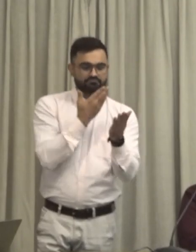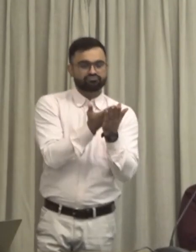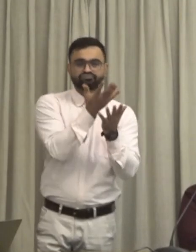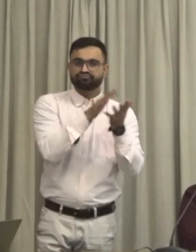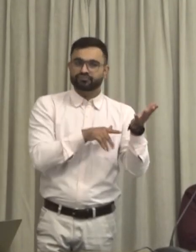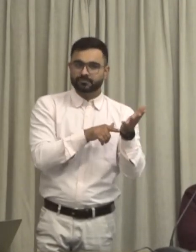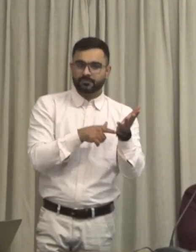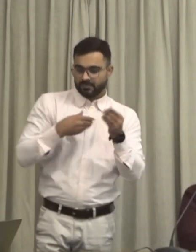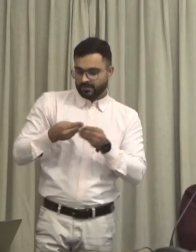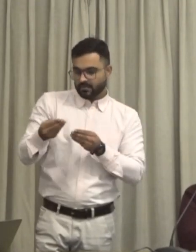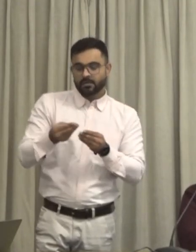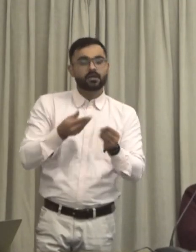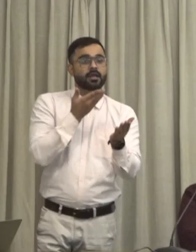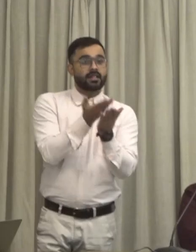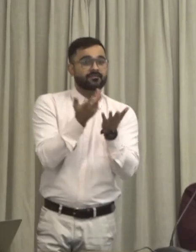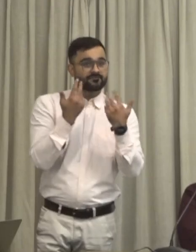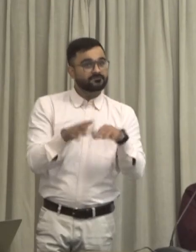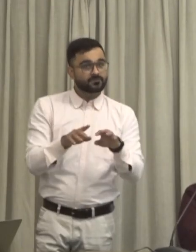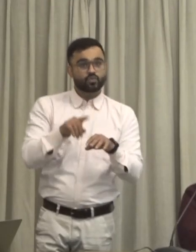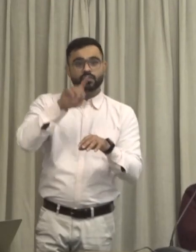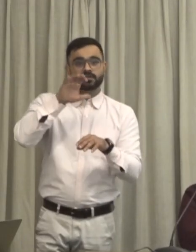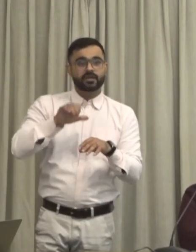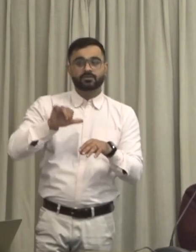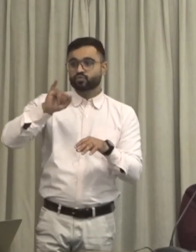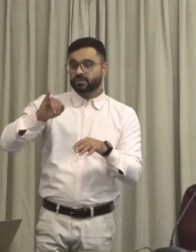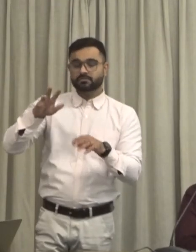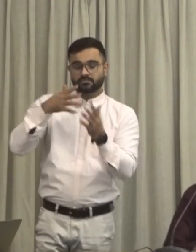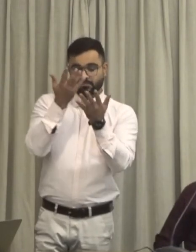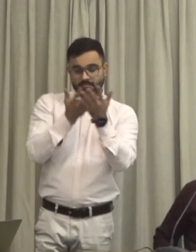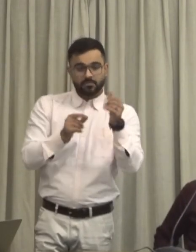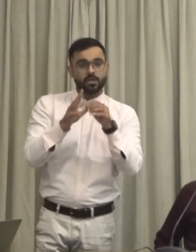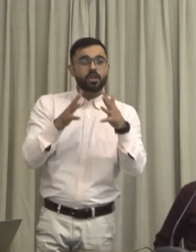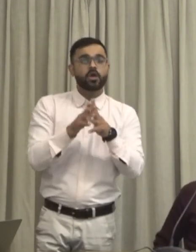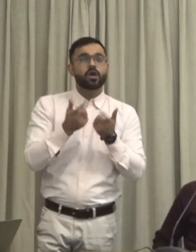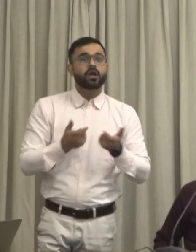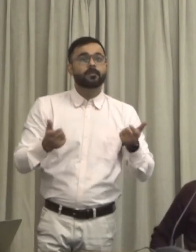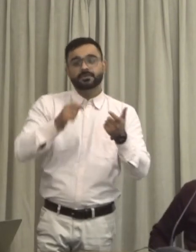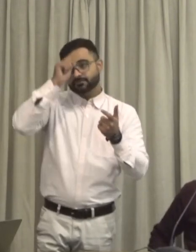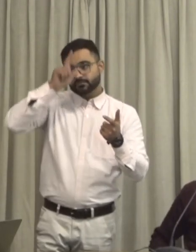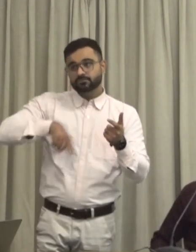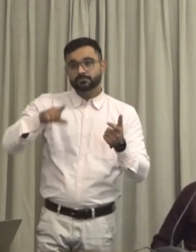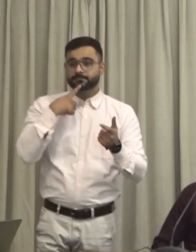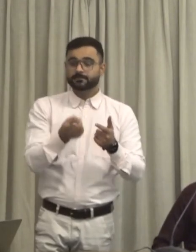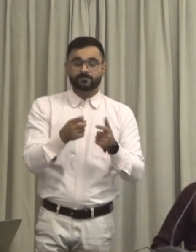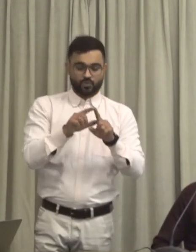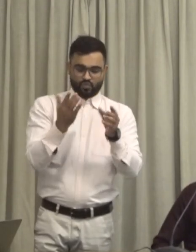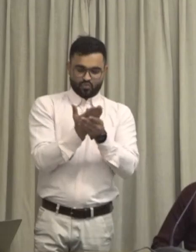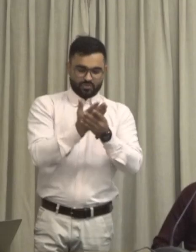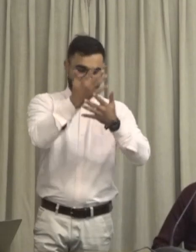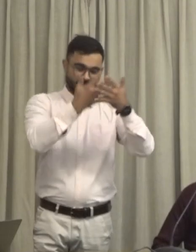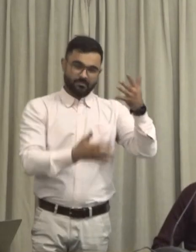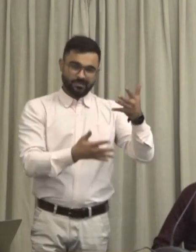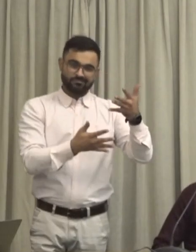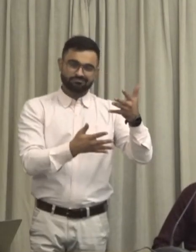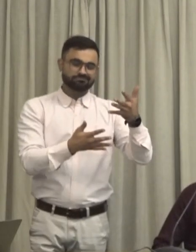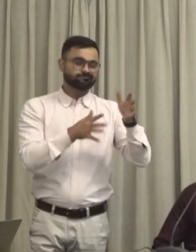fact, soon after the petition was filed, the 196th report of the Law Commission of India said that these documents should be